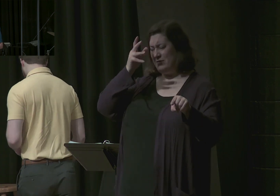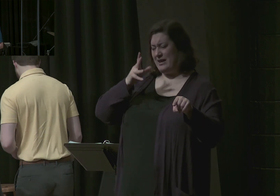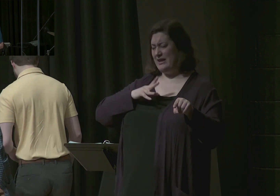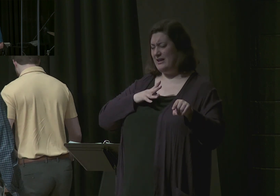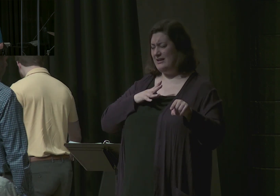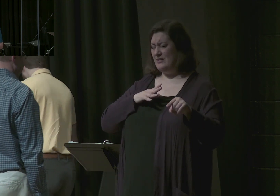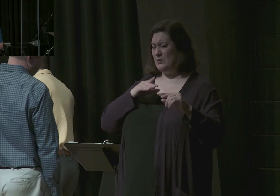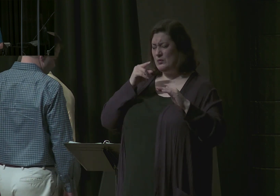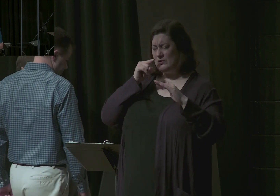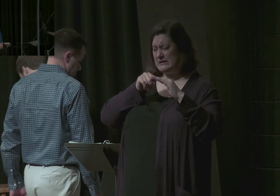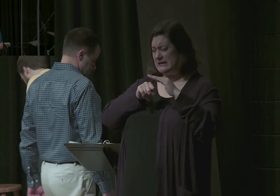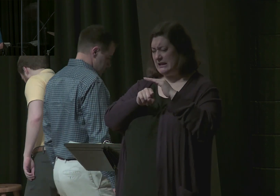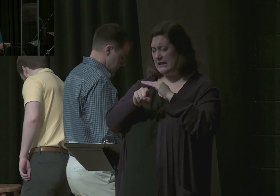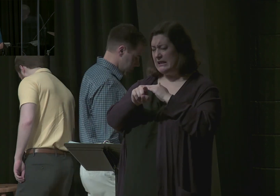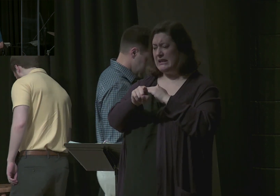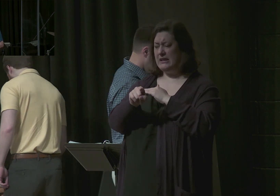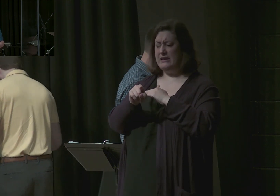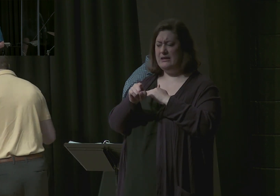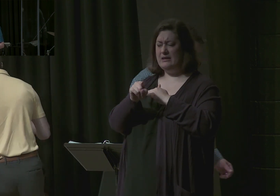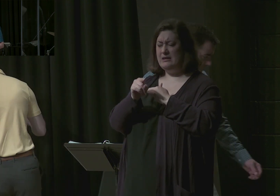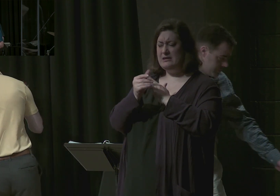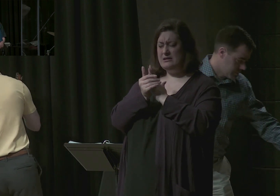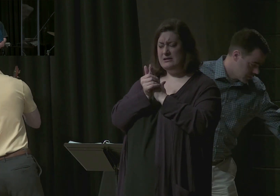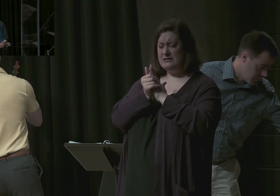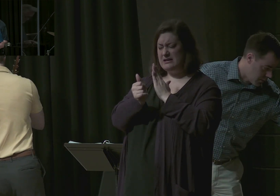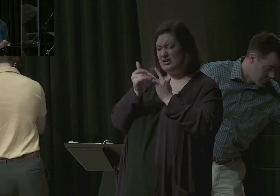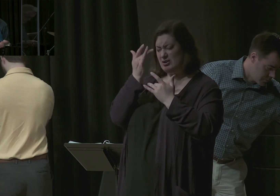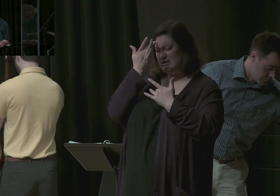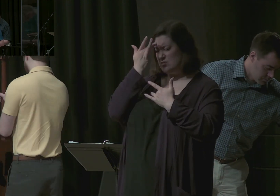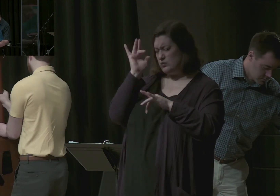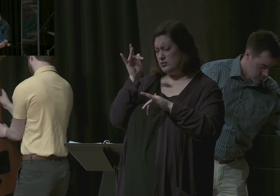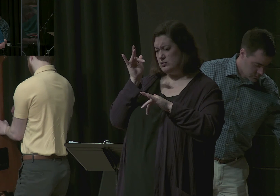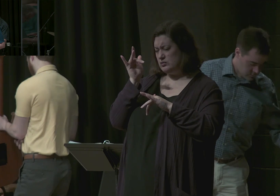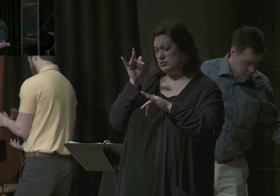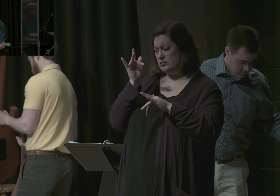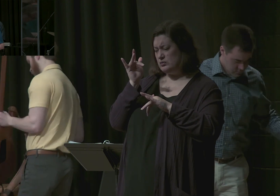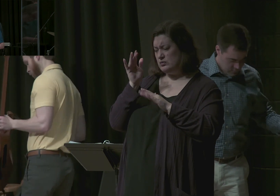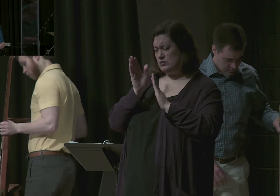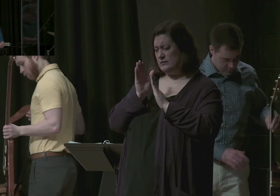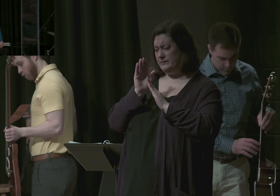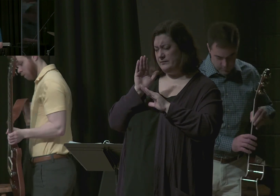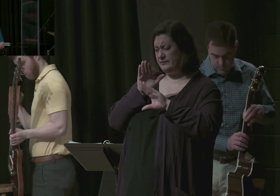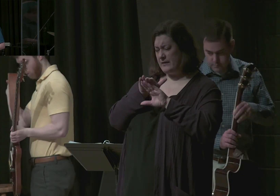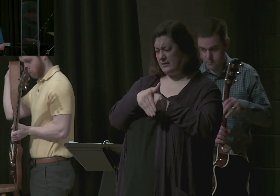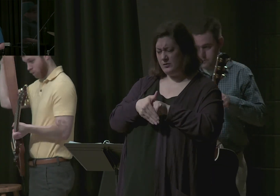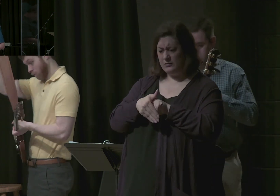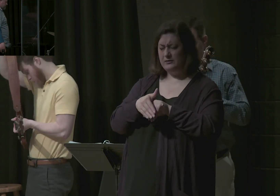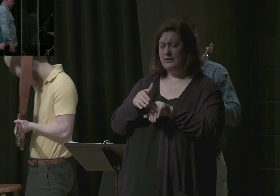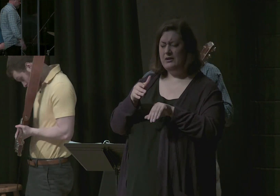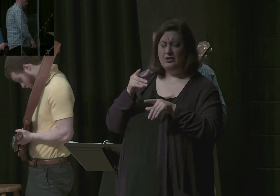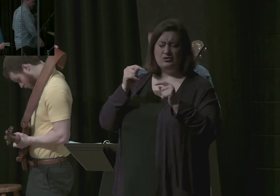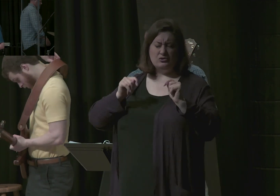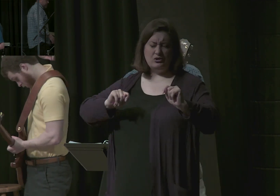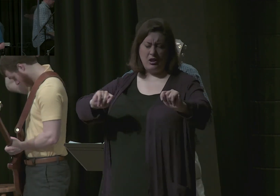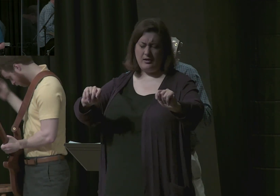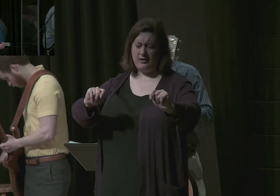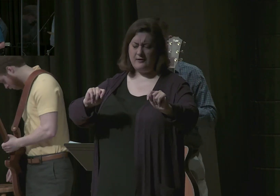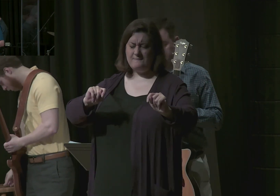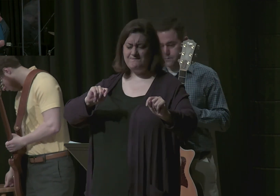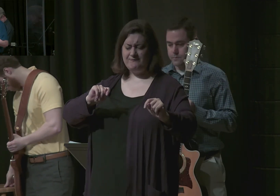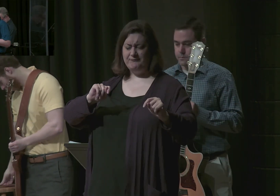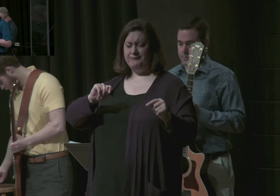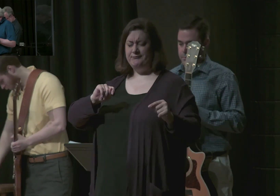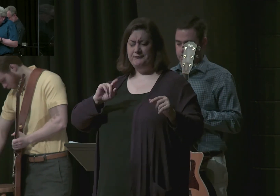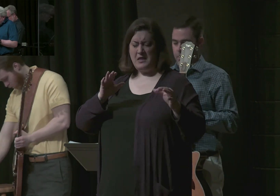sneaky, conniving, clever men maneuvering and planning and plotting to outdo each other